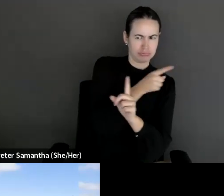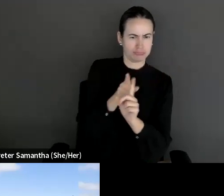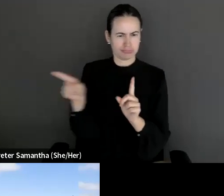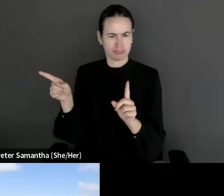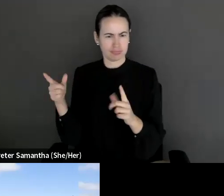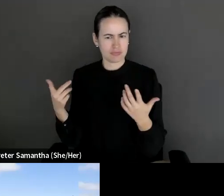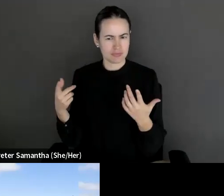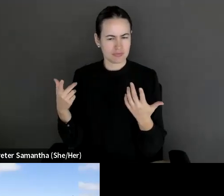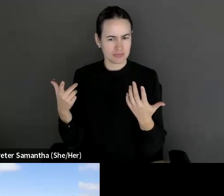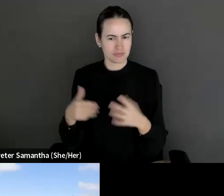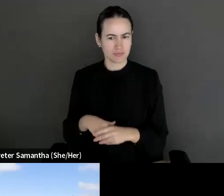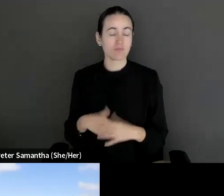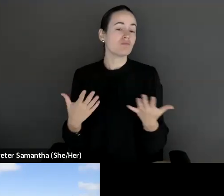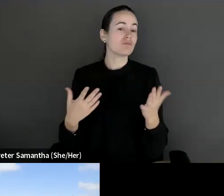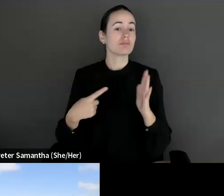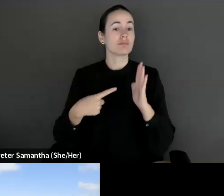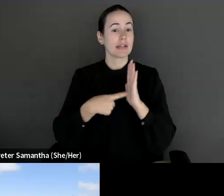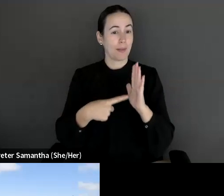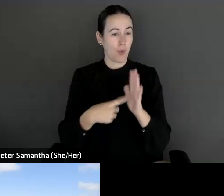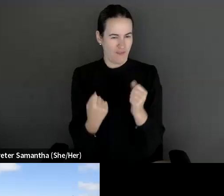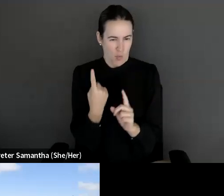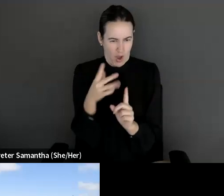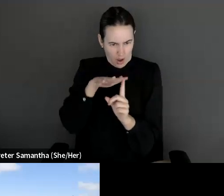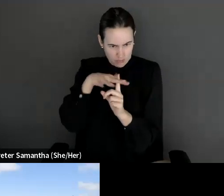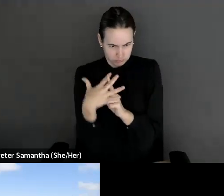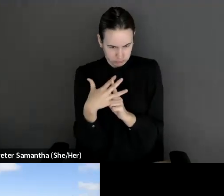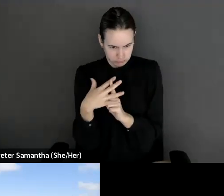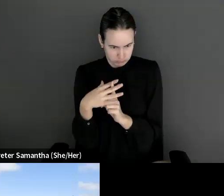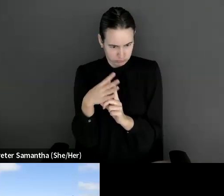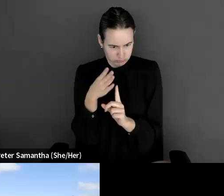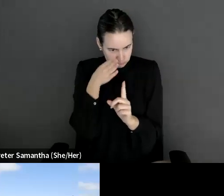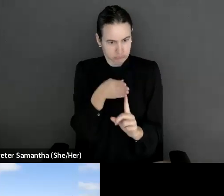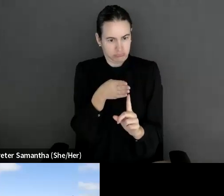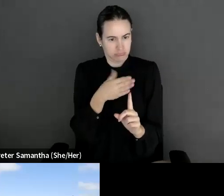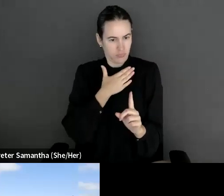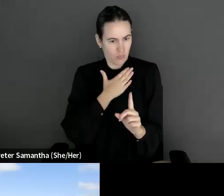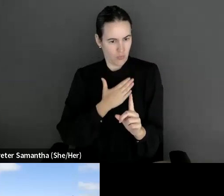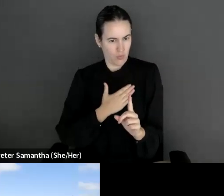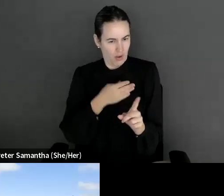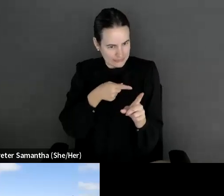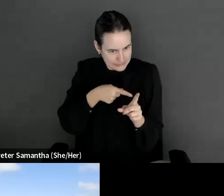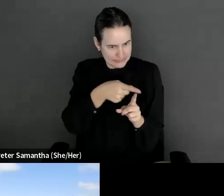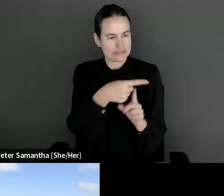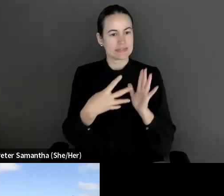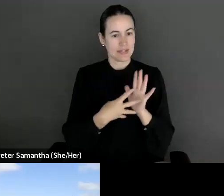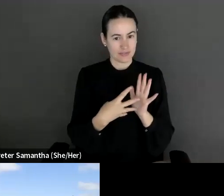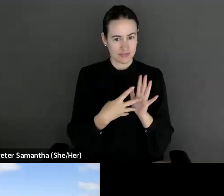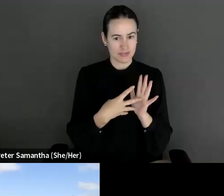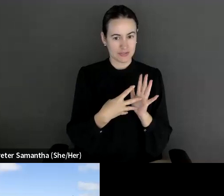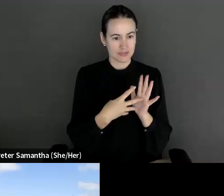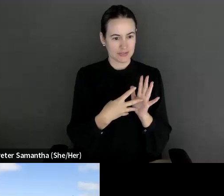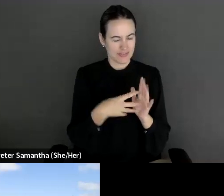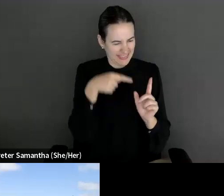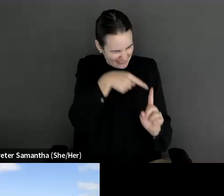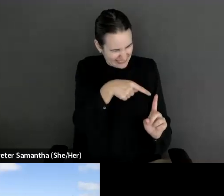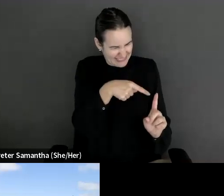scale for, let's say, for a particular context, not one that's sort of just generally broadly available, then you should focus on the context